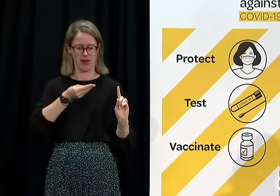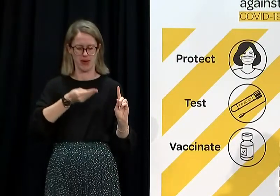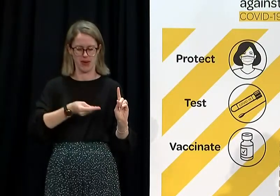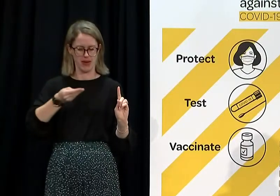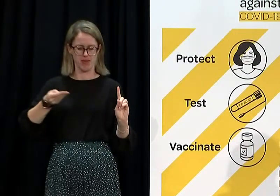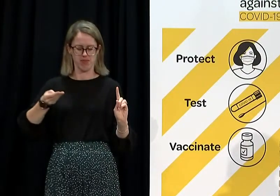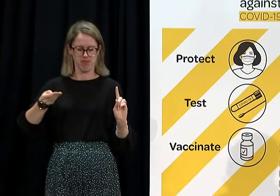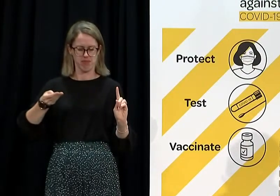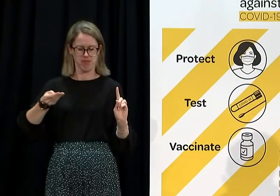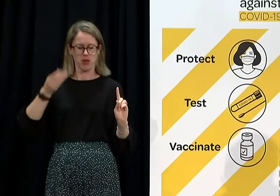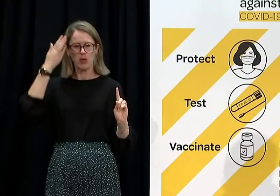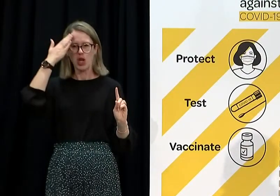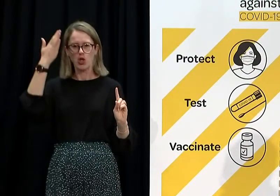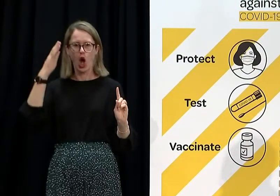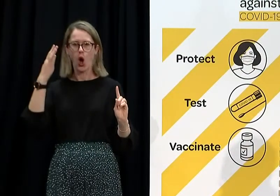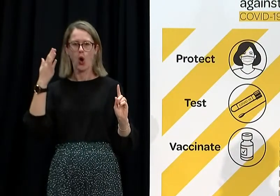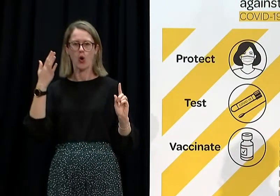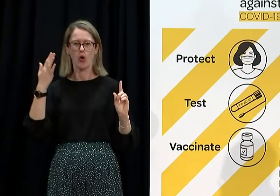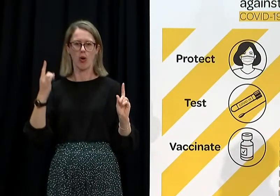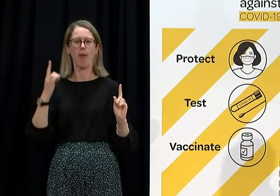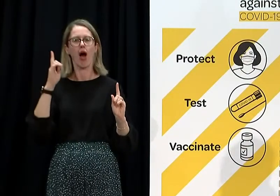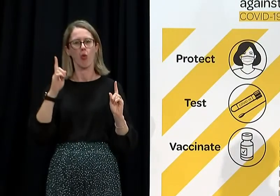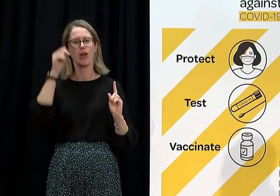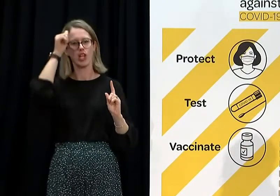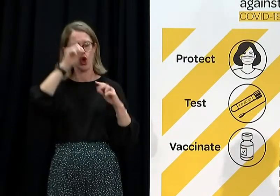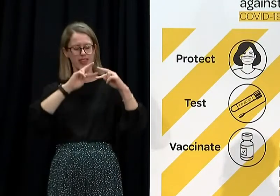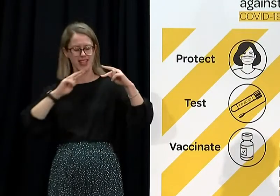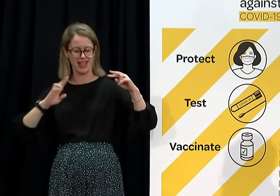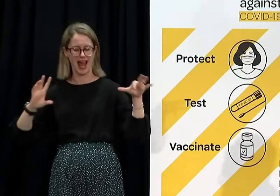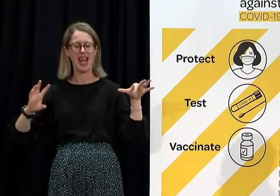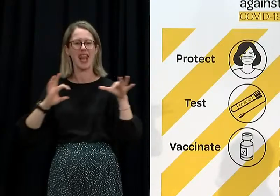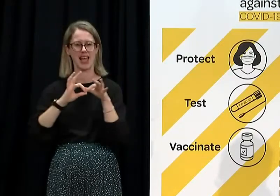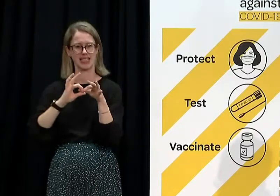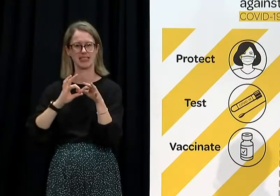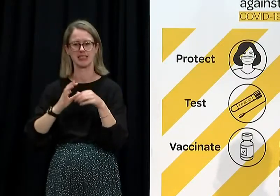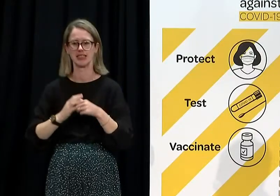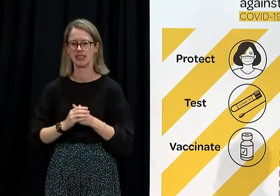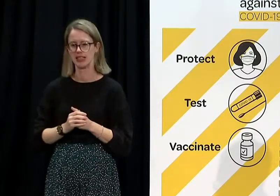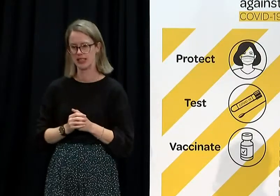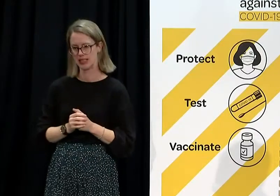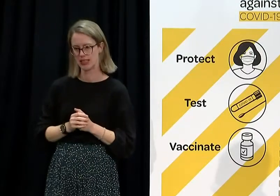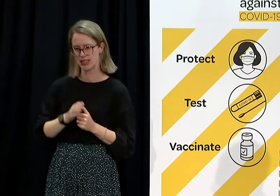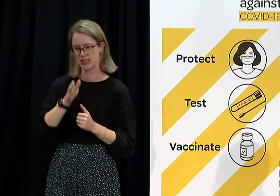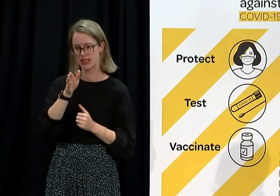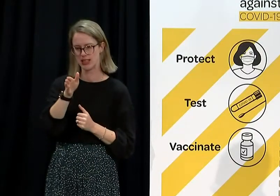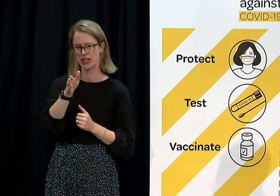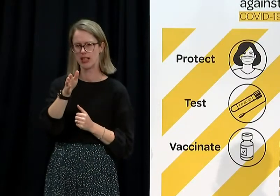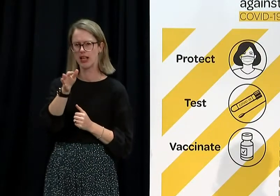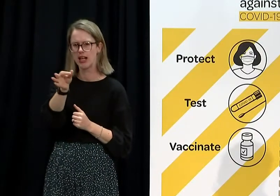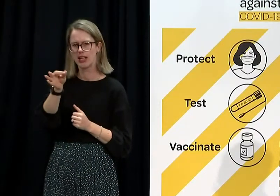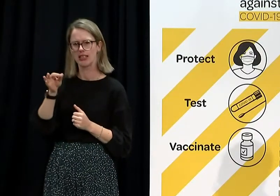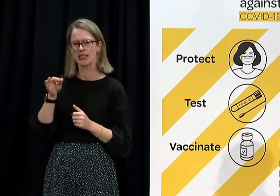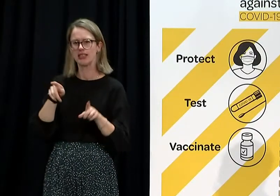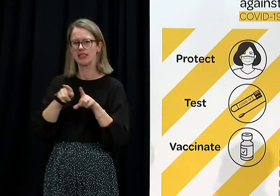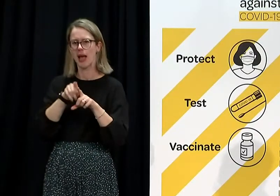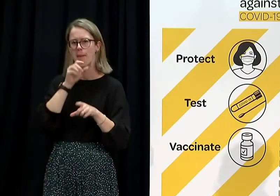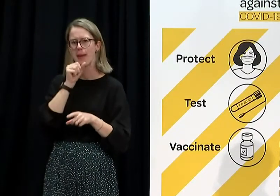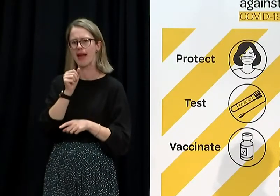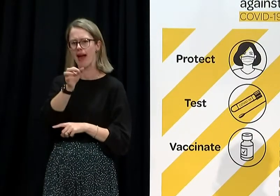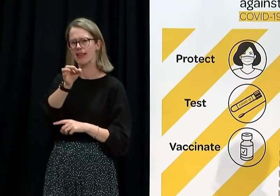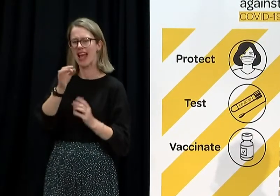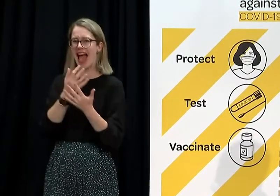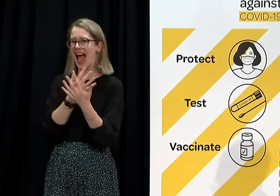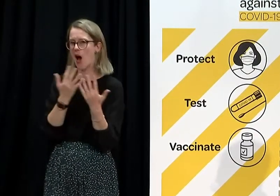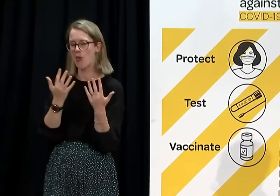the person-to-person transmission was from that. Of those 34, do you sort of have a sense of how many of them among them there